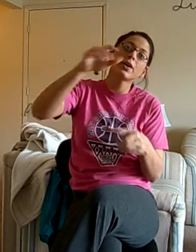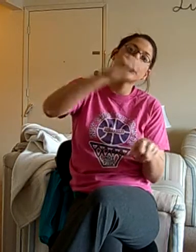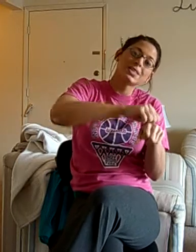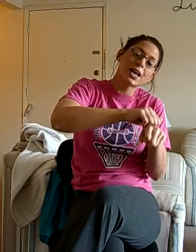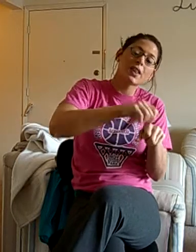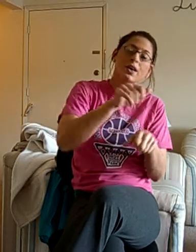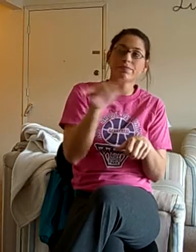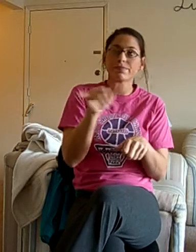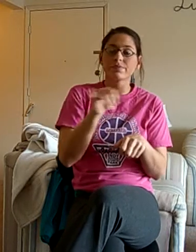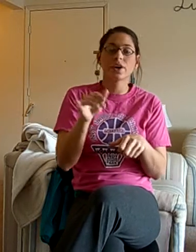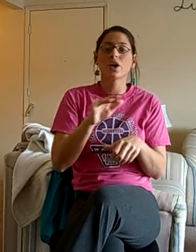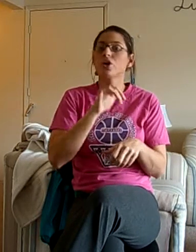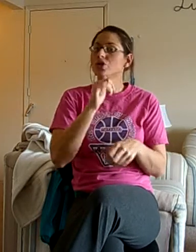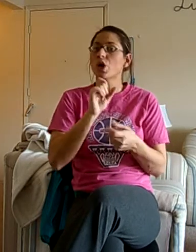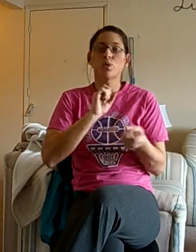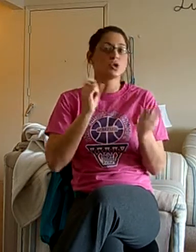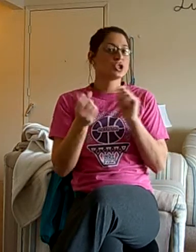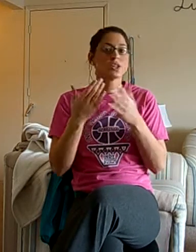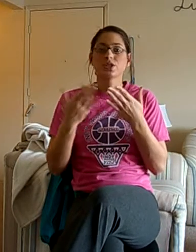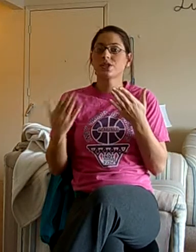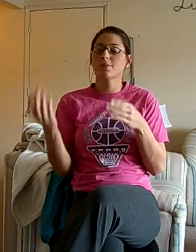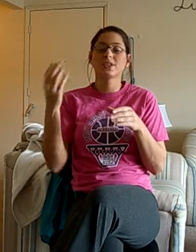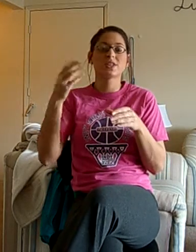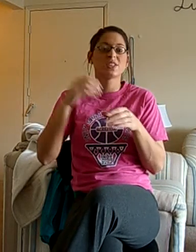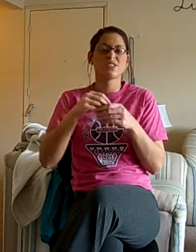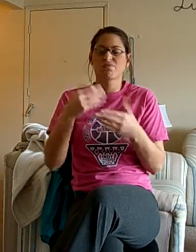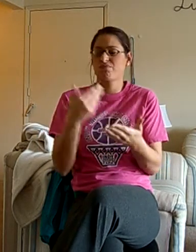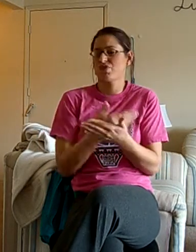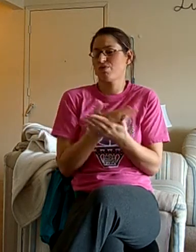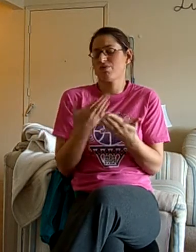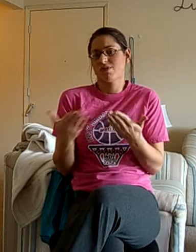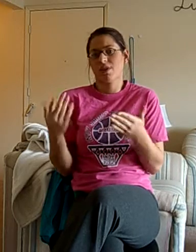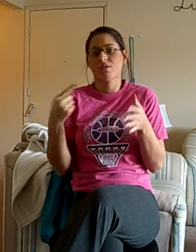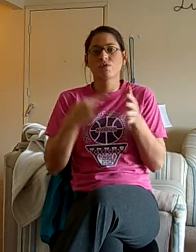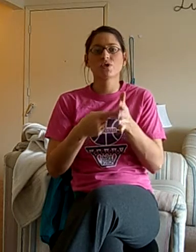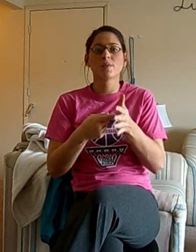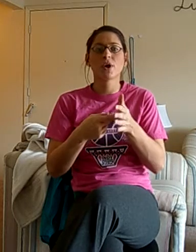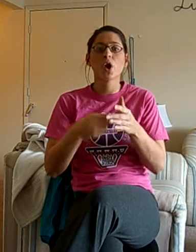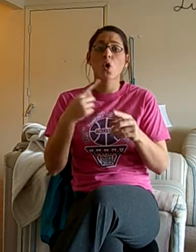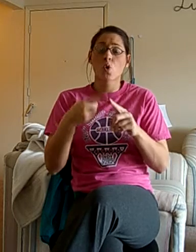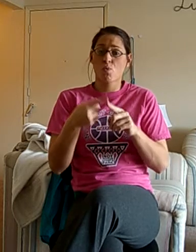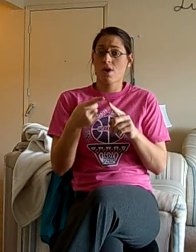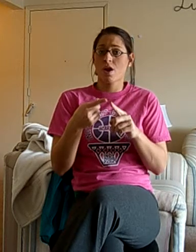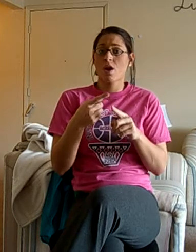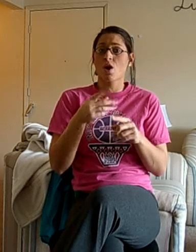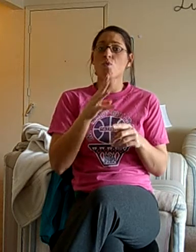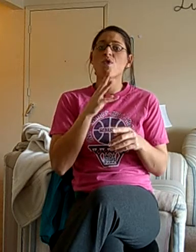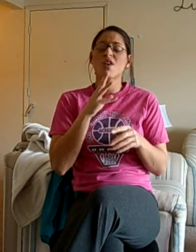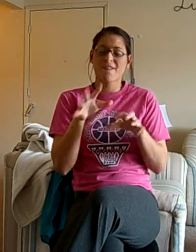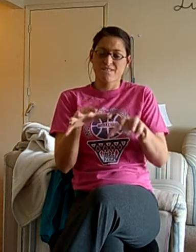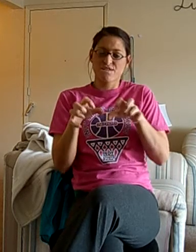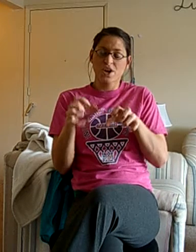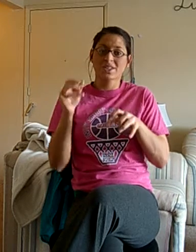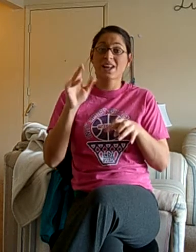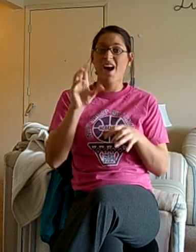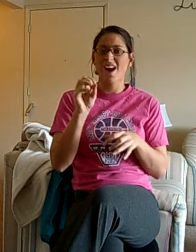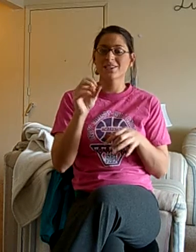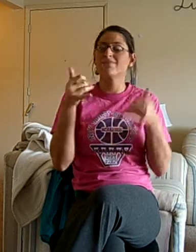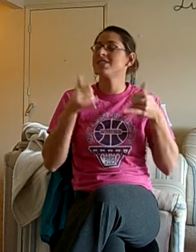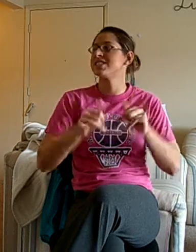don't change the substance into a new thing. For instance, when water freezes into ice, it's still H2O, so therefore